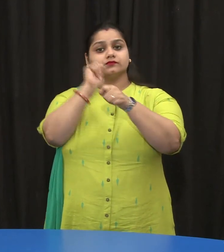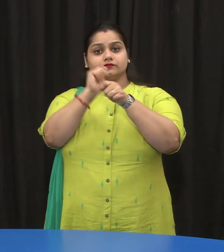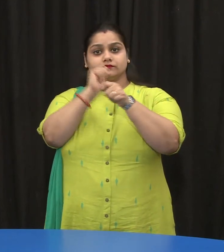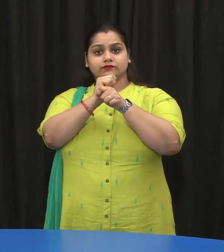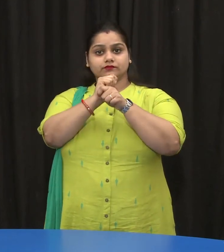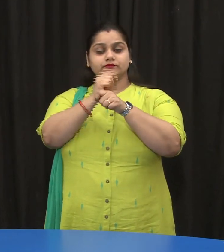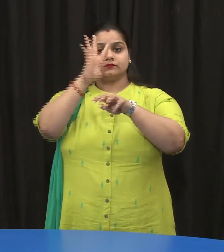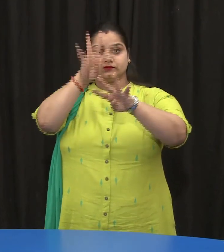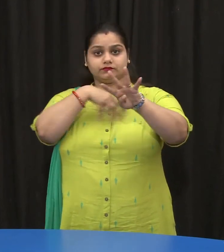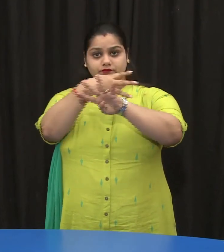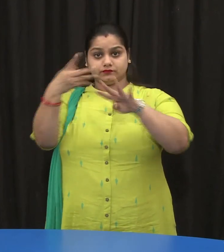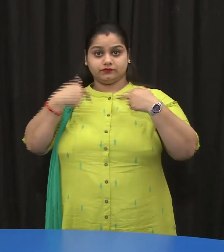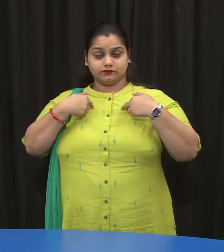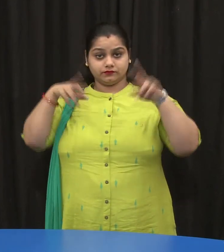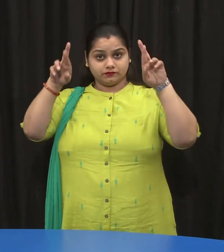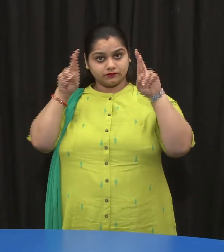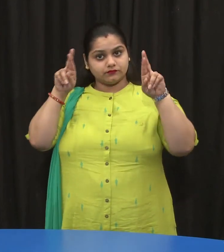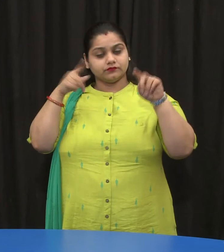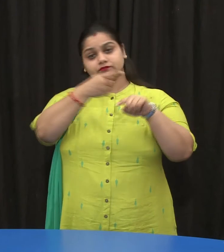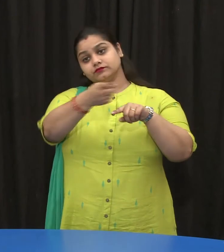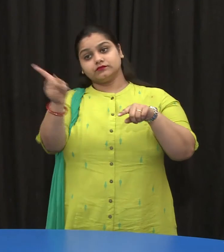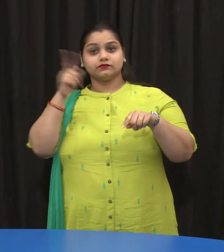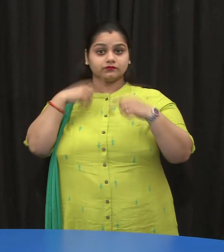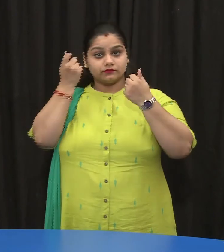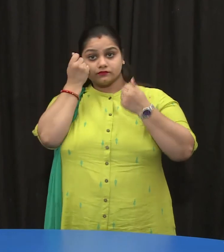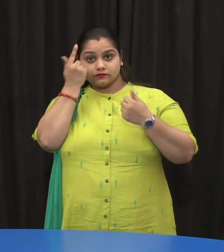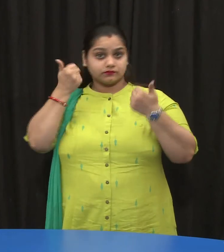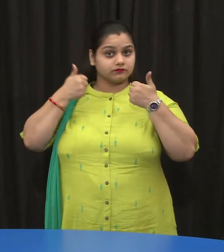I hope you have understood it well.